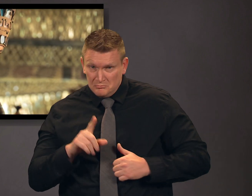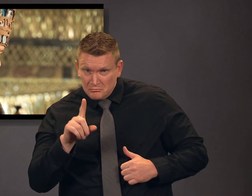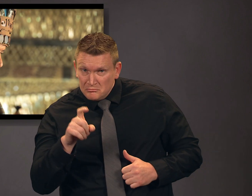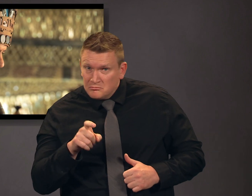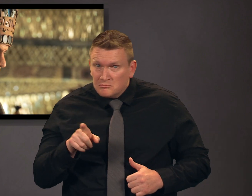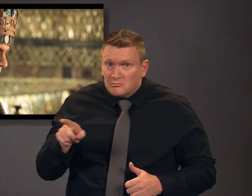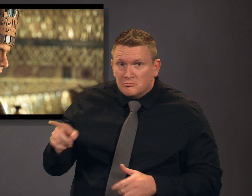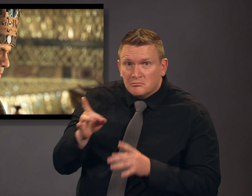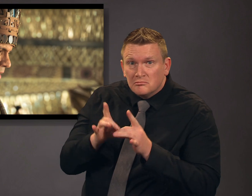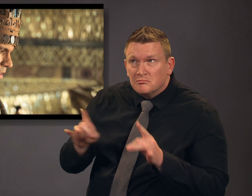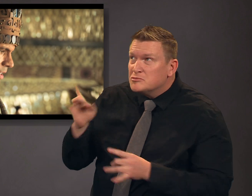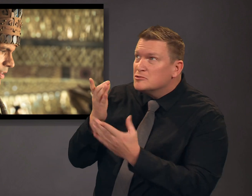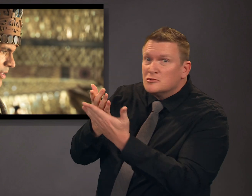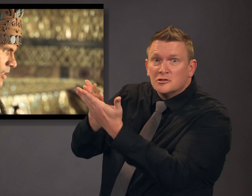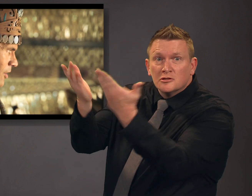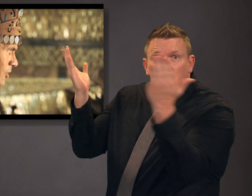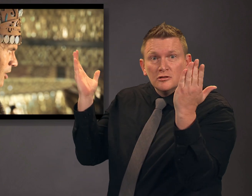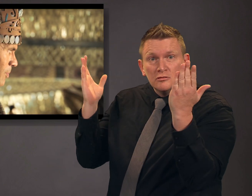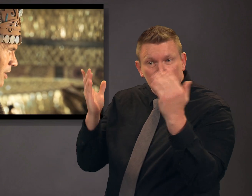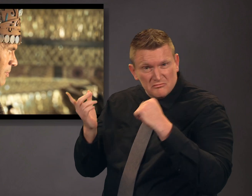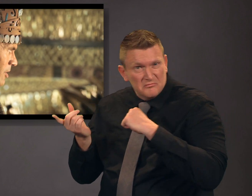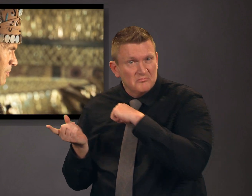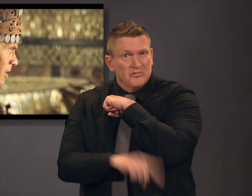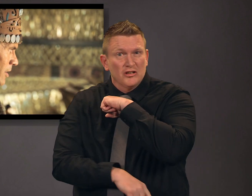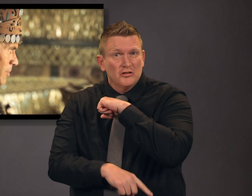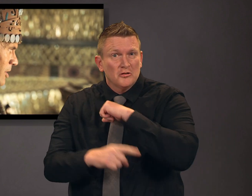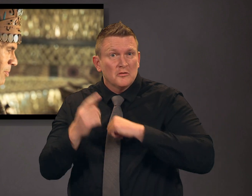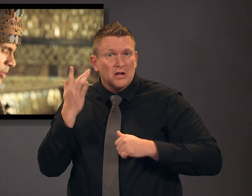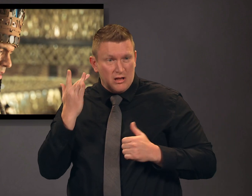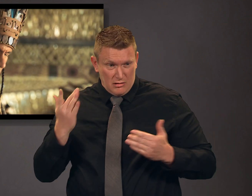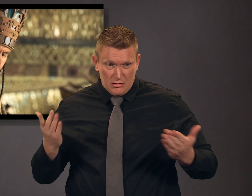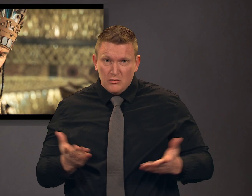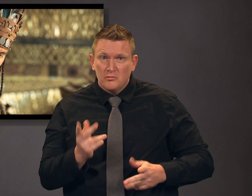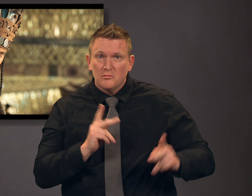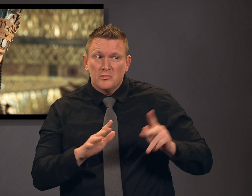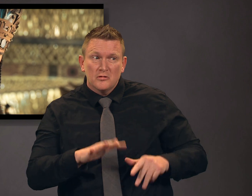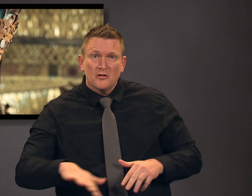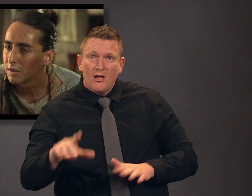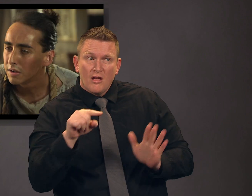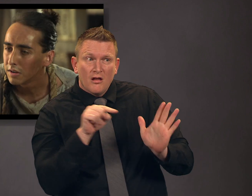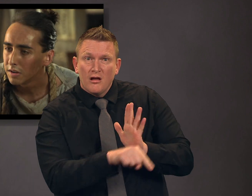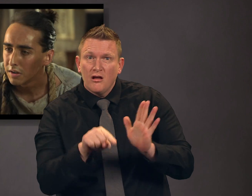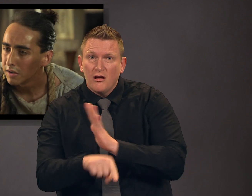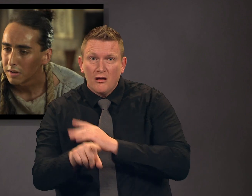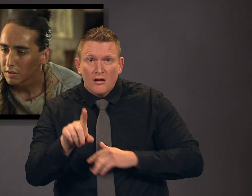Is not this the great spirit that doth send such great punishments upon this people because of their murders?